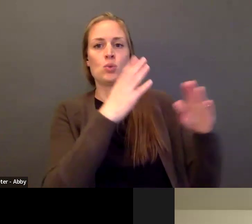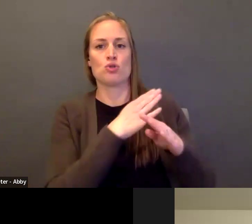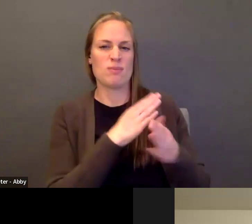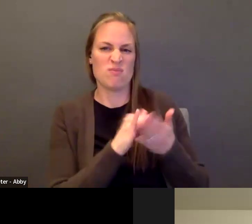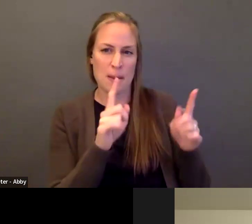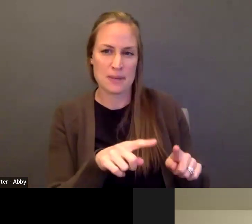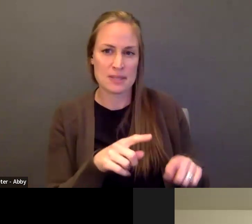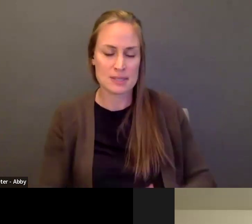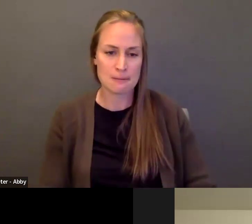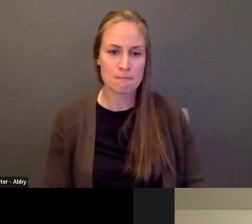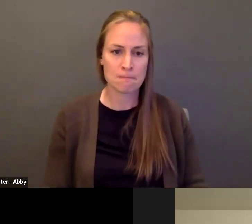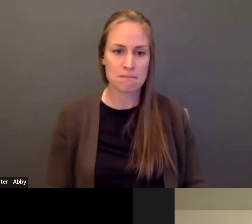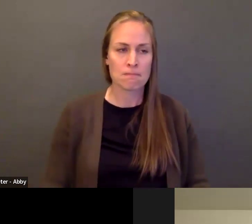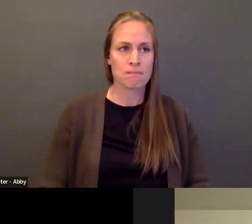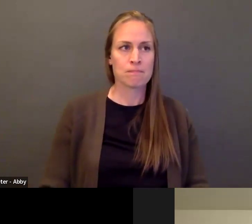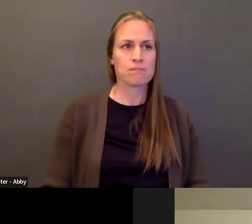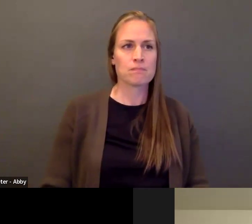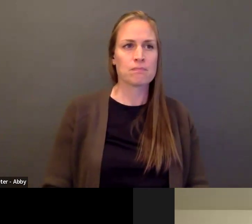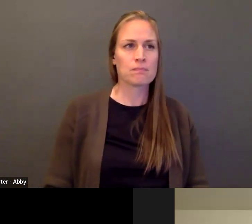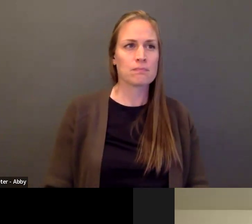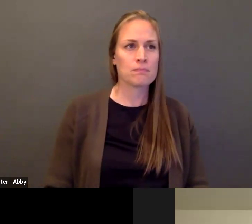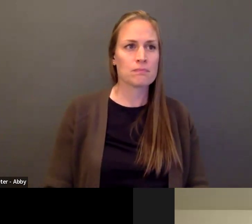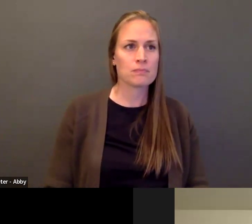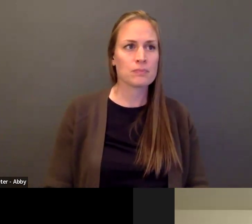Hold on. Multitasking here.